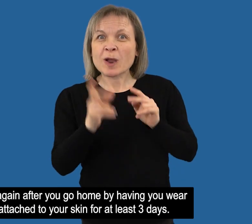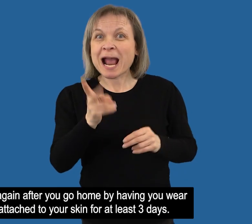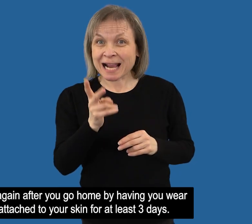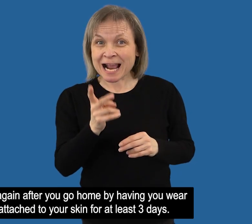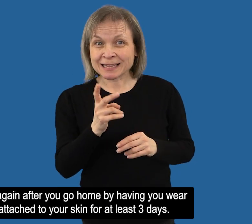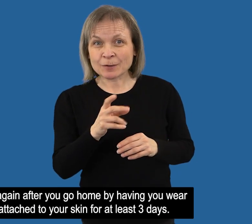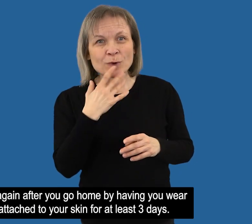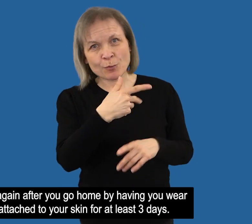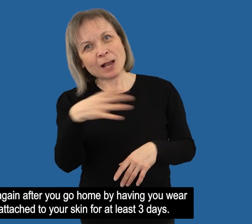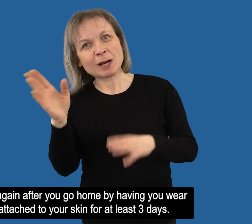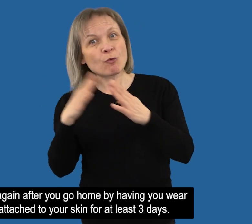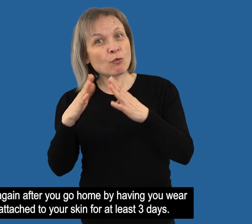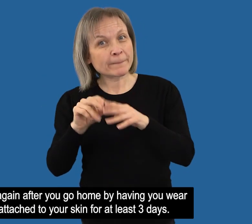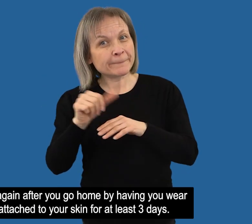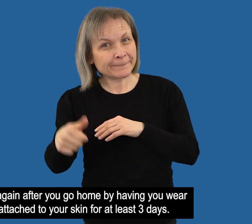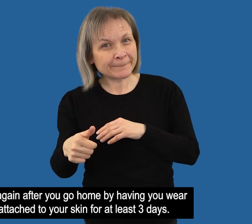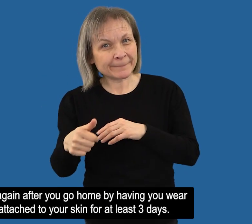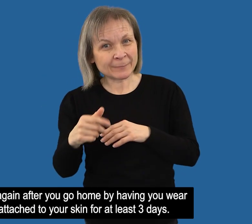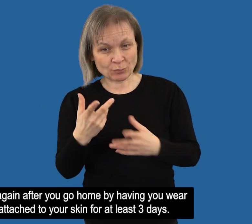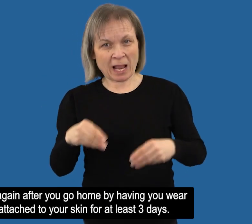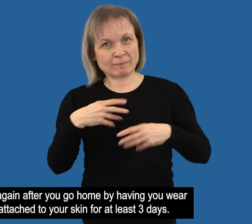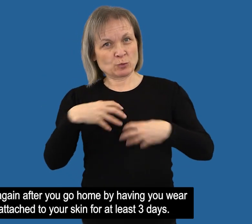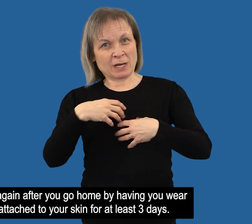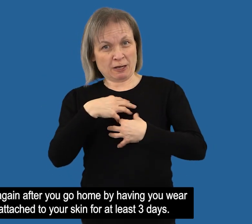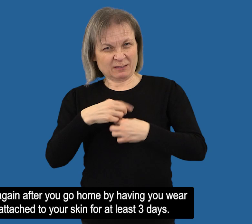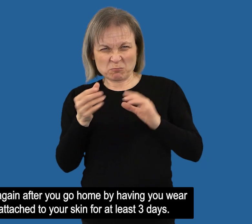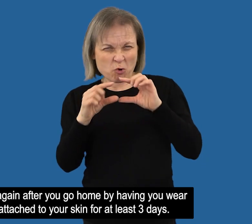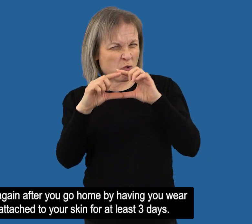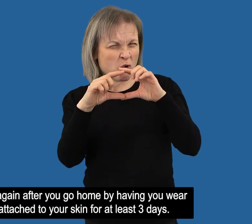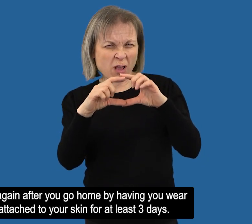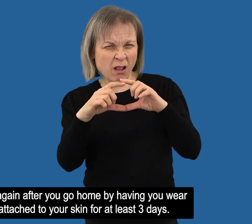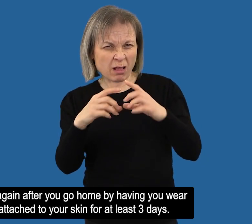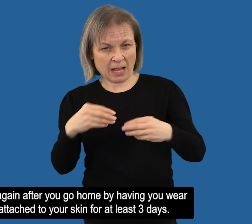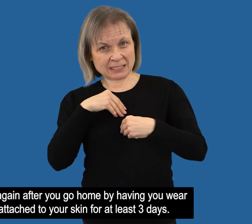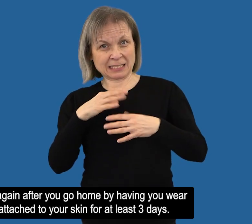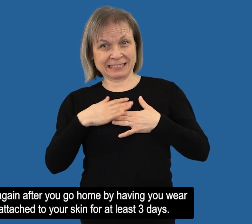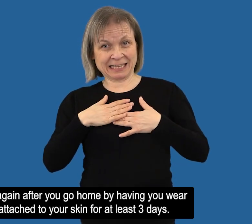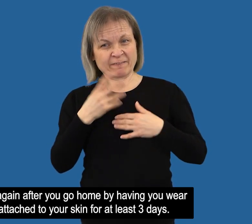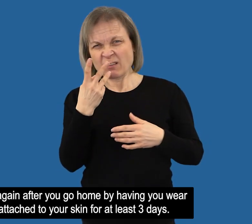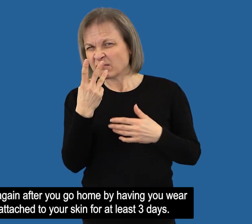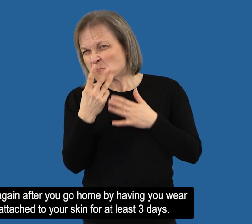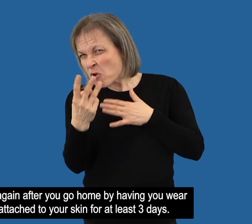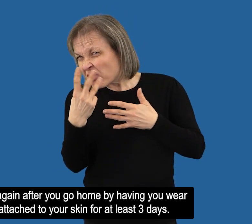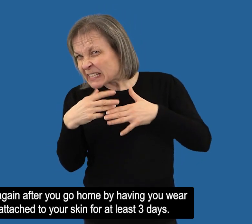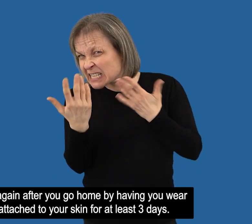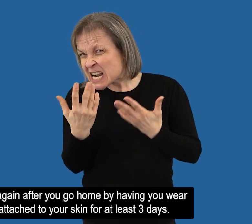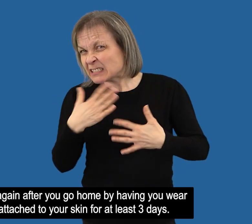This may be done again after you go home by having you wear a small device attached to your skin for at least 3 days.